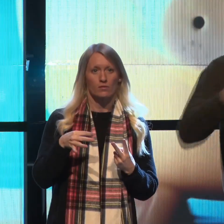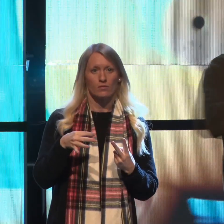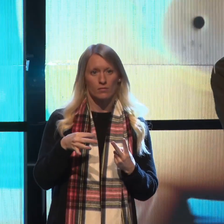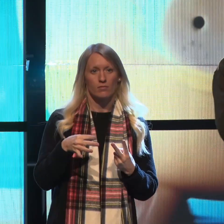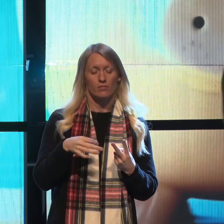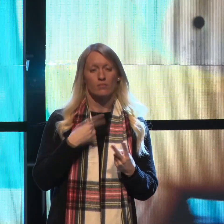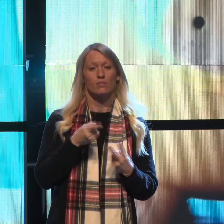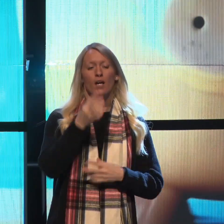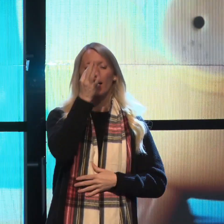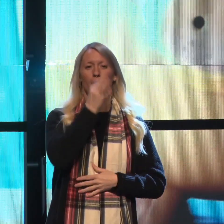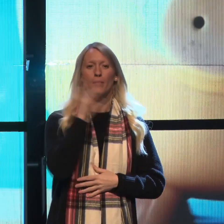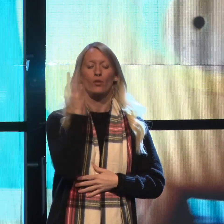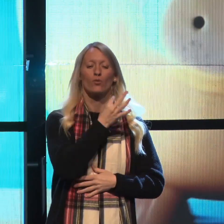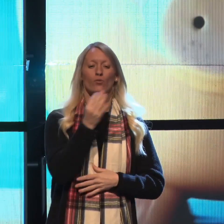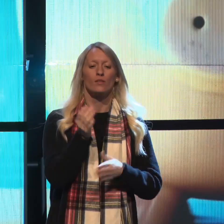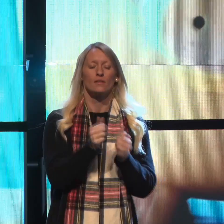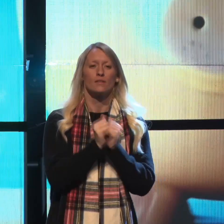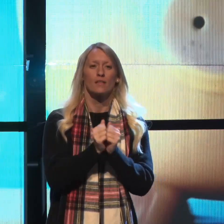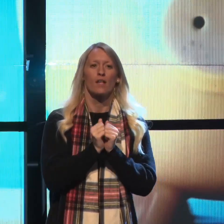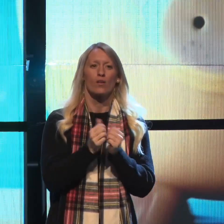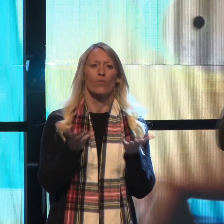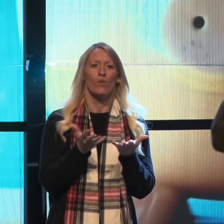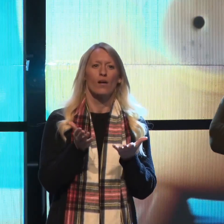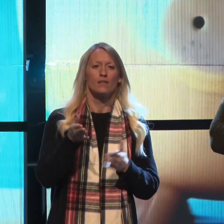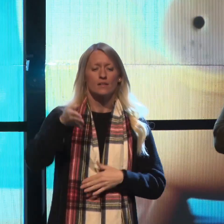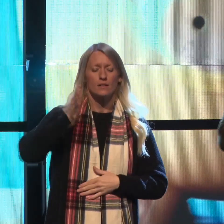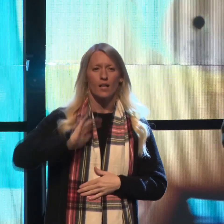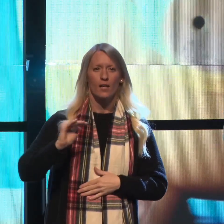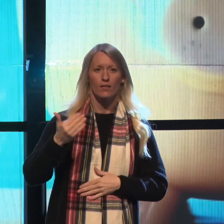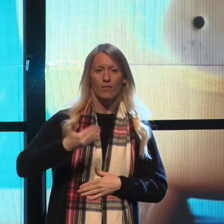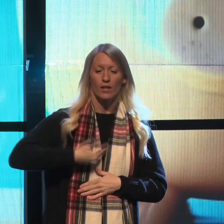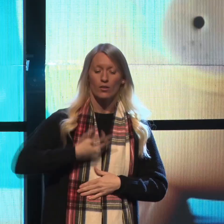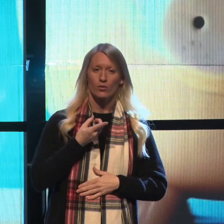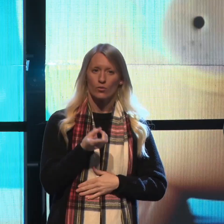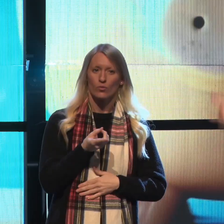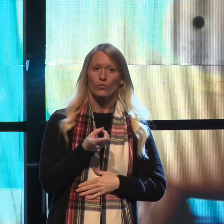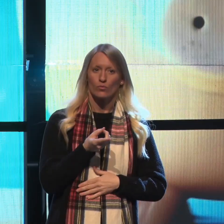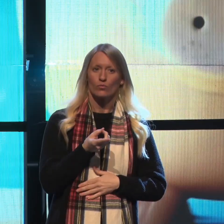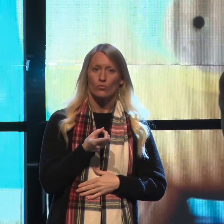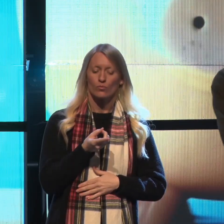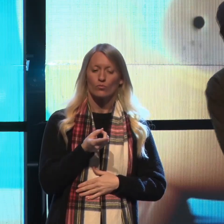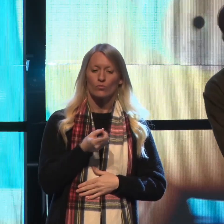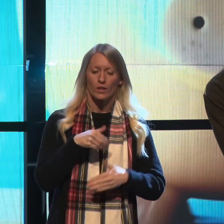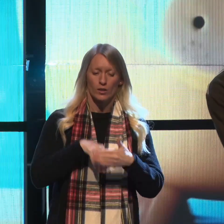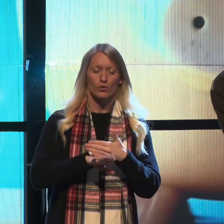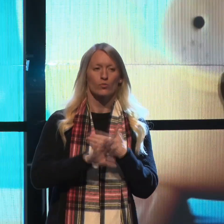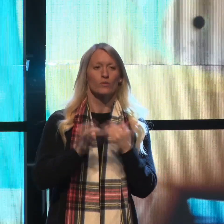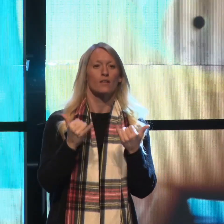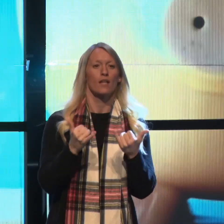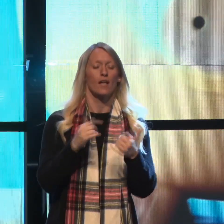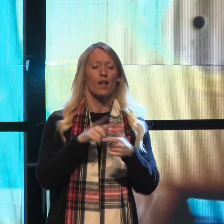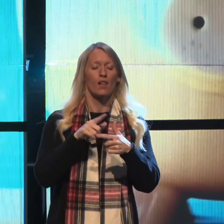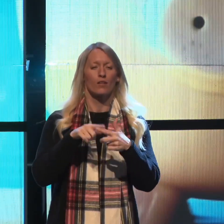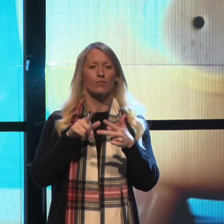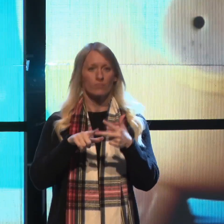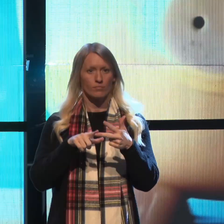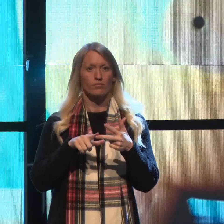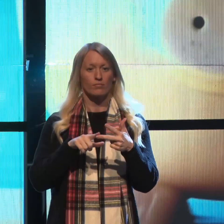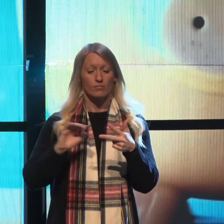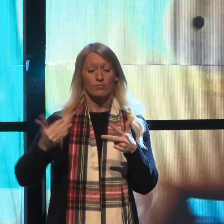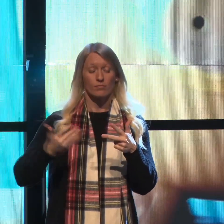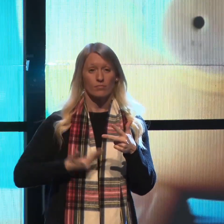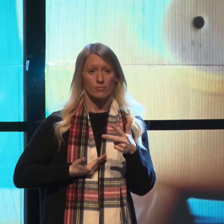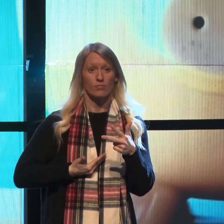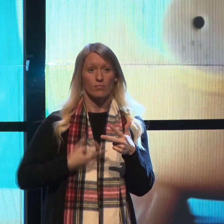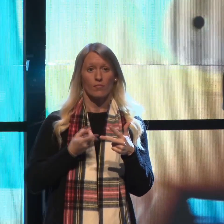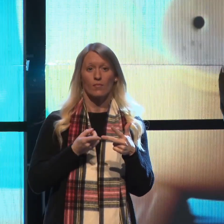going to have communion together. What is it that God's inviting you into today? I hope there's 3 things that you sense being invited into today, no matter